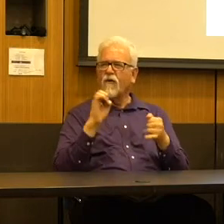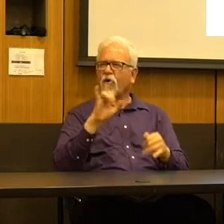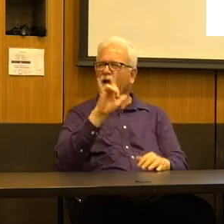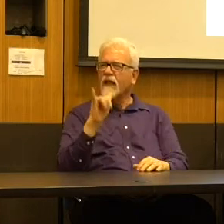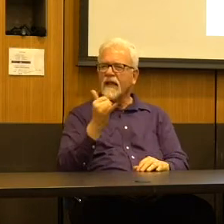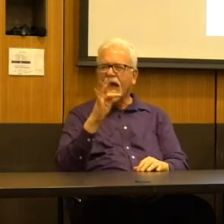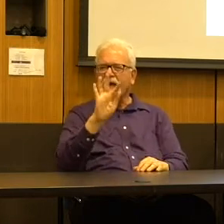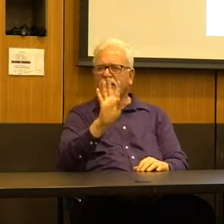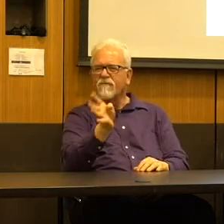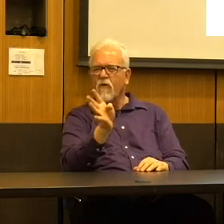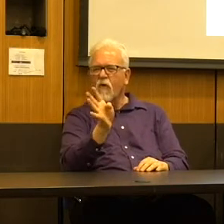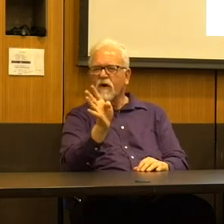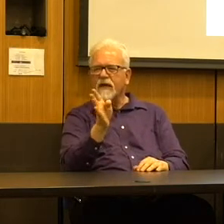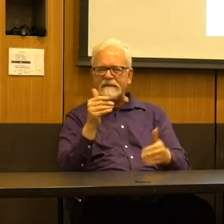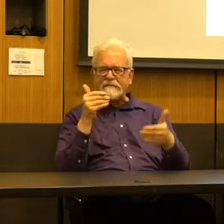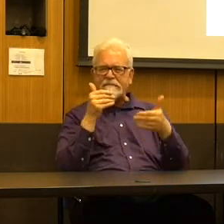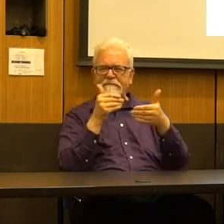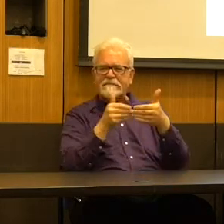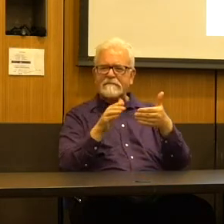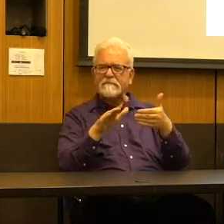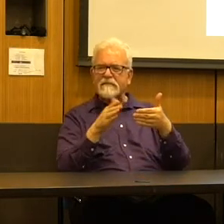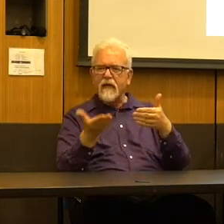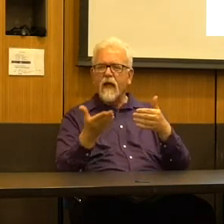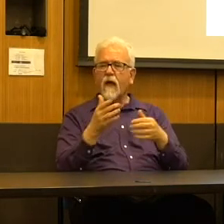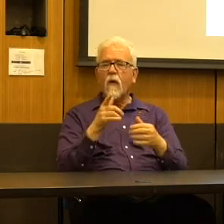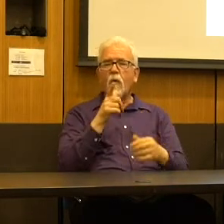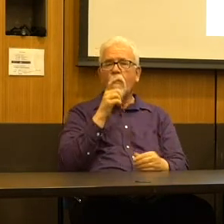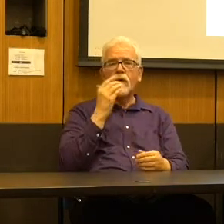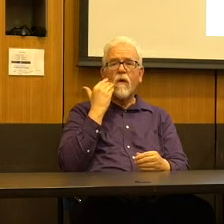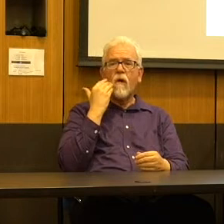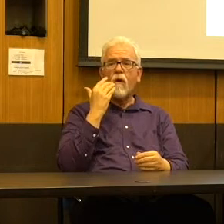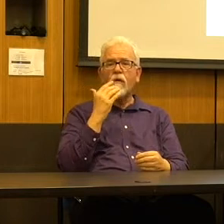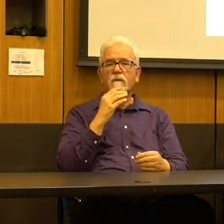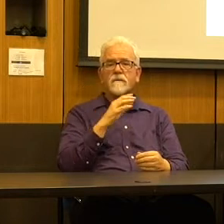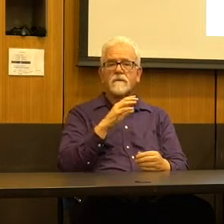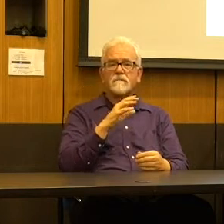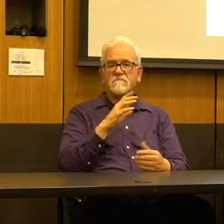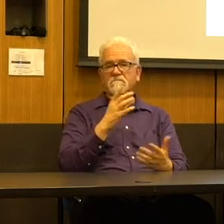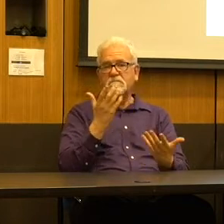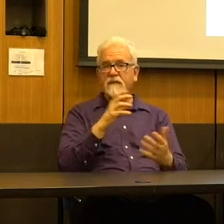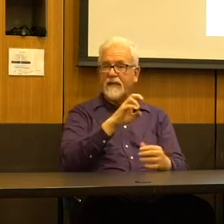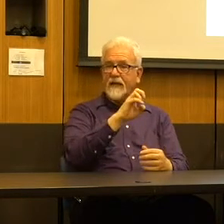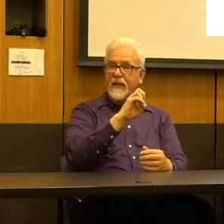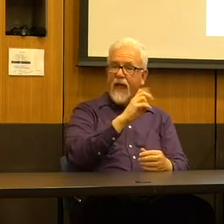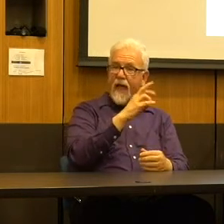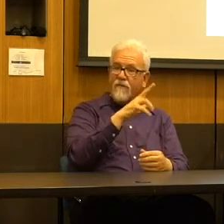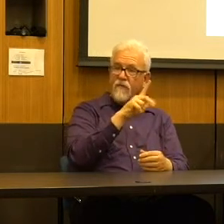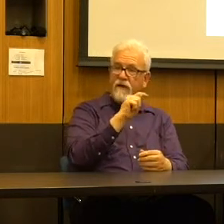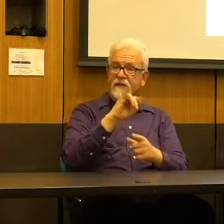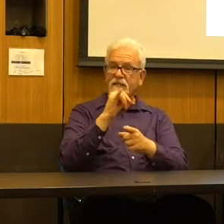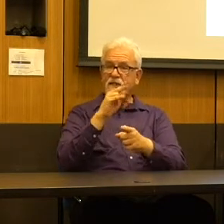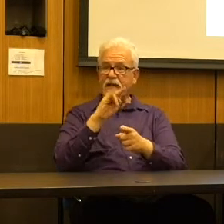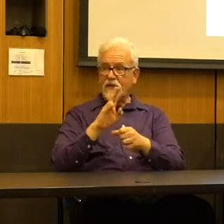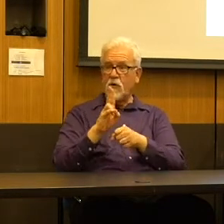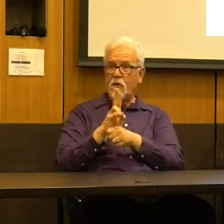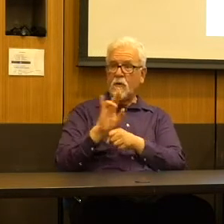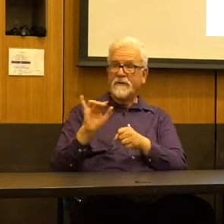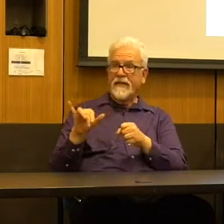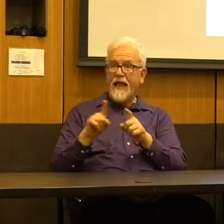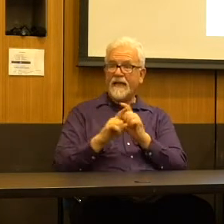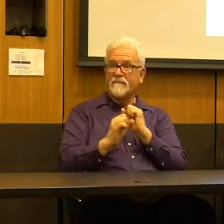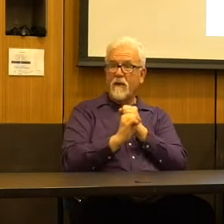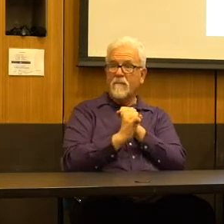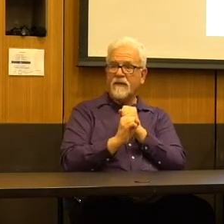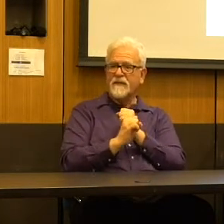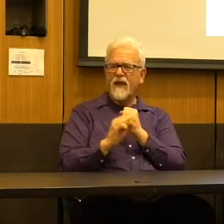1940s. And who knows, I can't say that it was the Everest and Jennings ever used that as publicity, because of course FDR didn't want